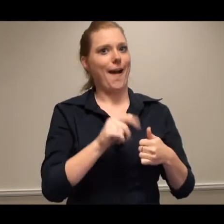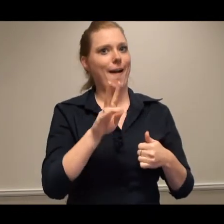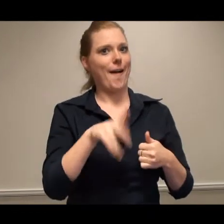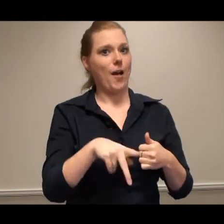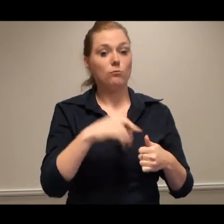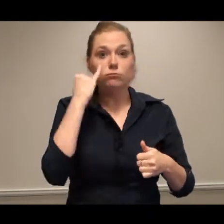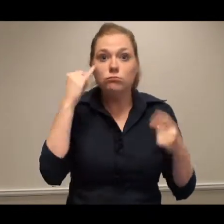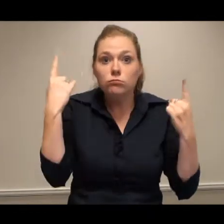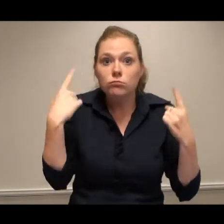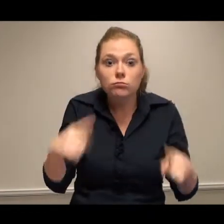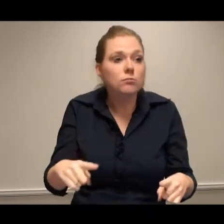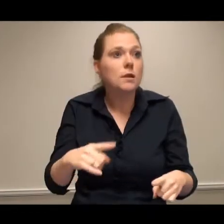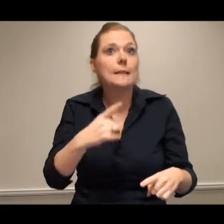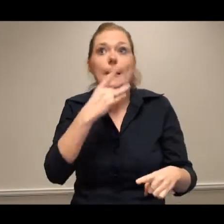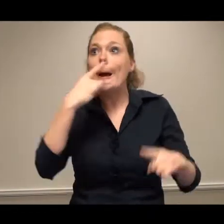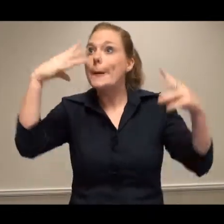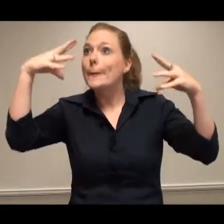event of a power outage.